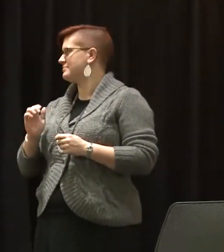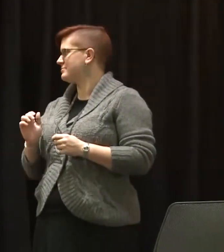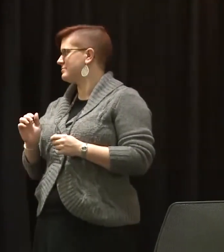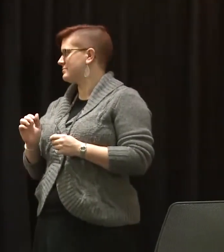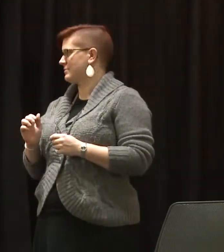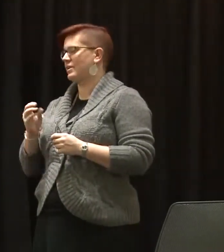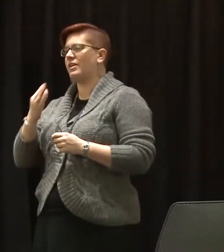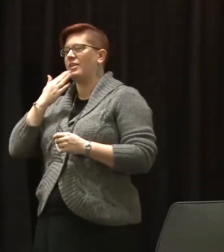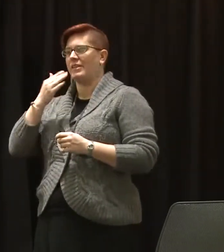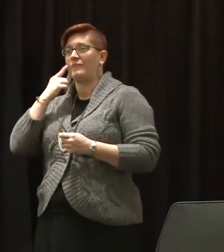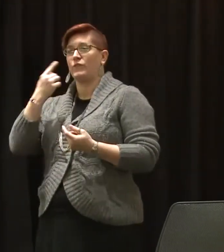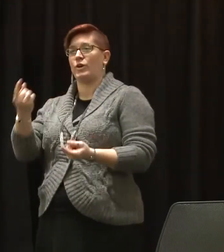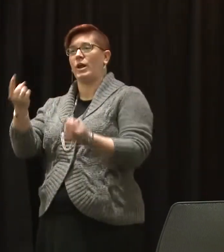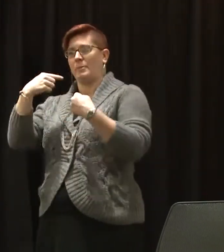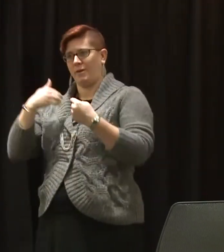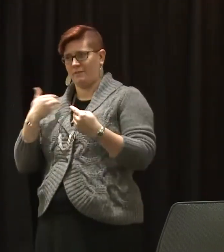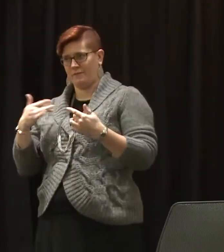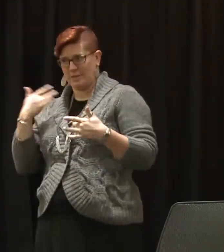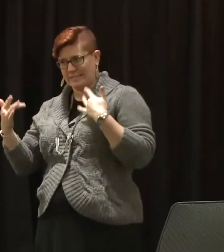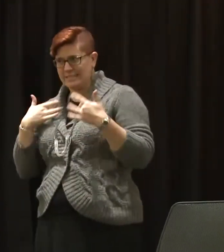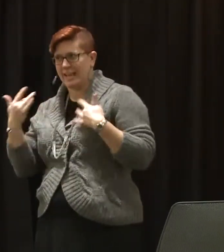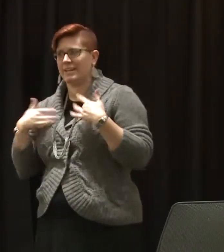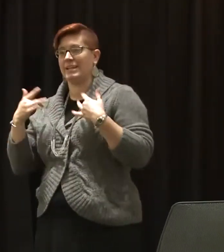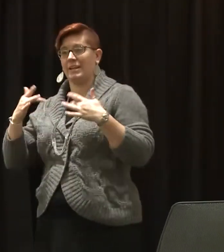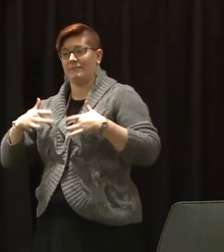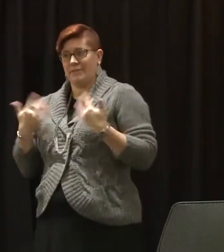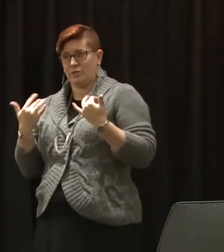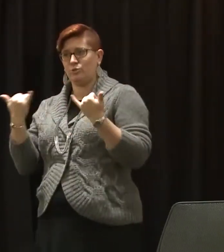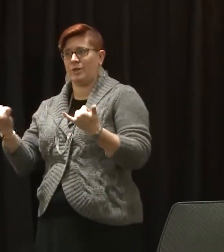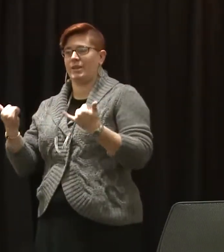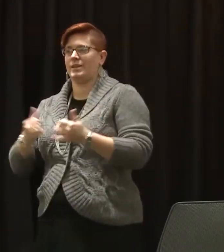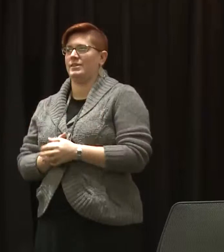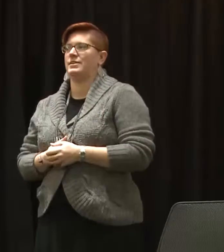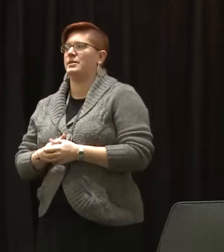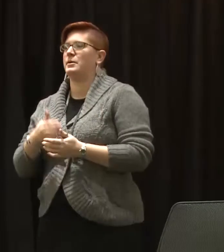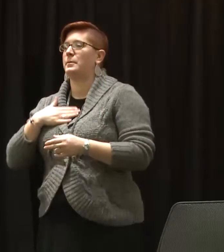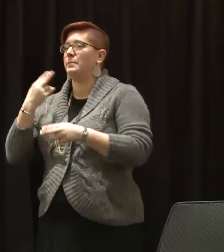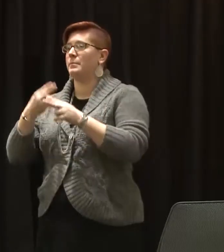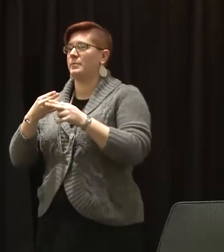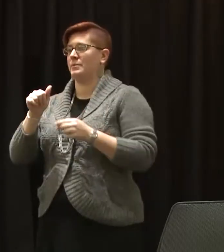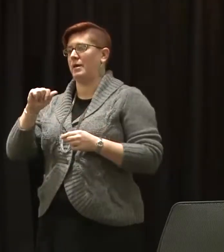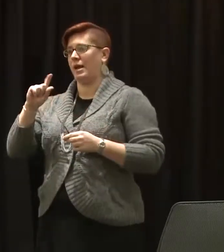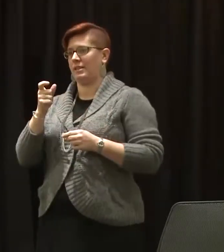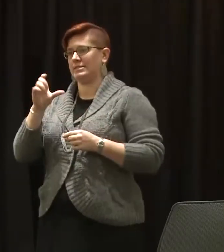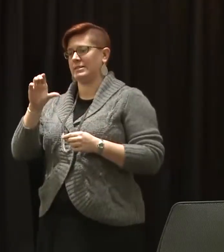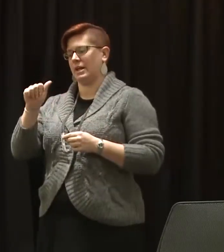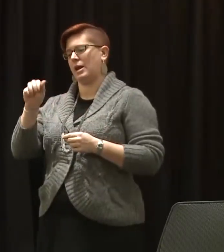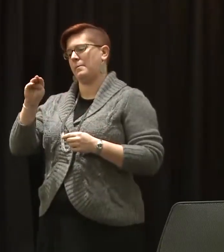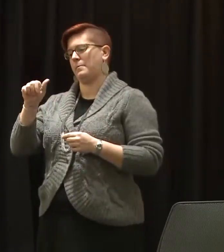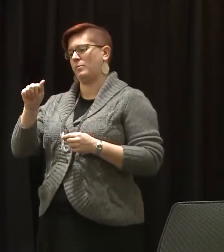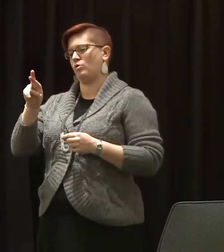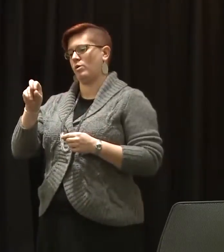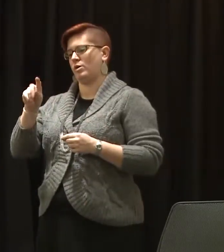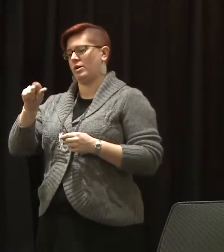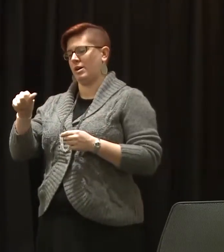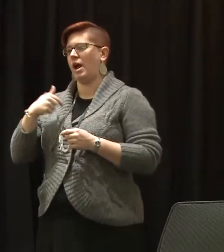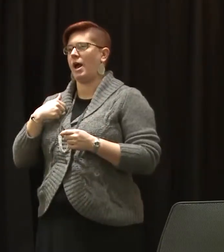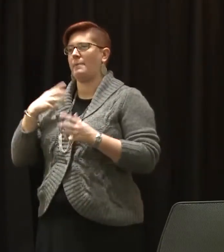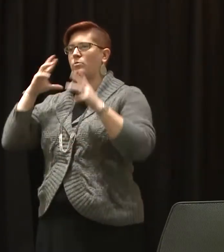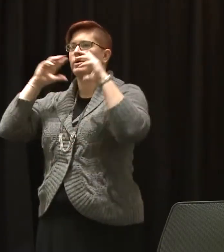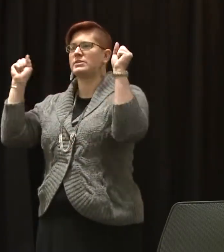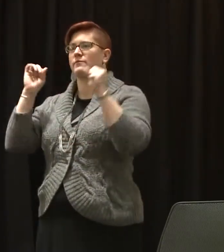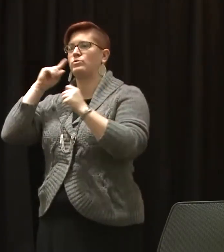Thank you all for being here. We have a really exciting event today. My name is Alex Camarada. I am the president